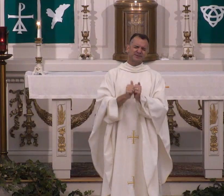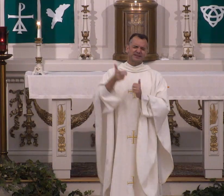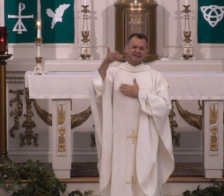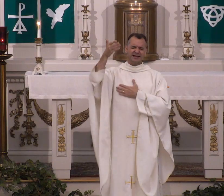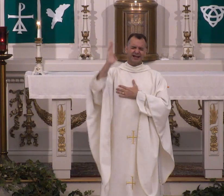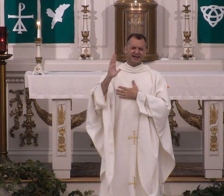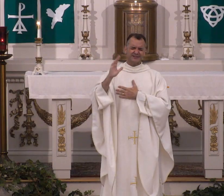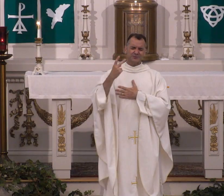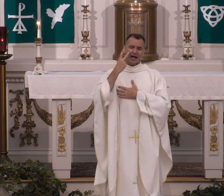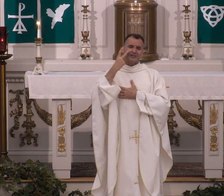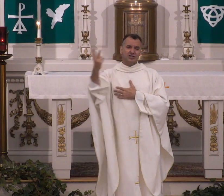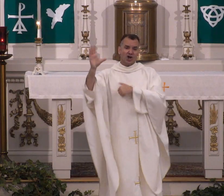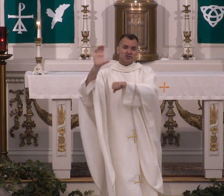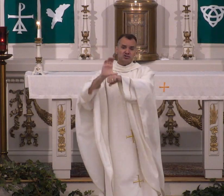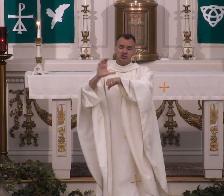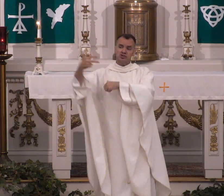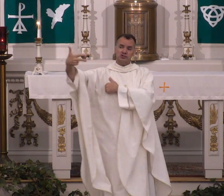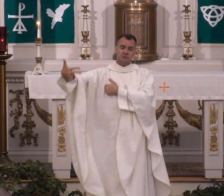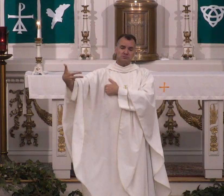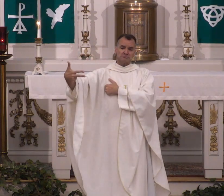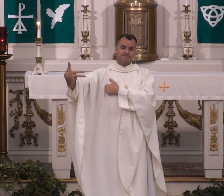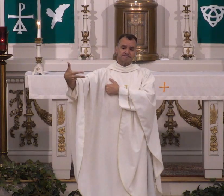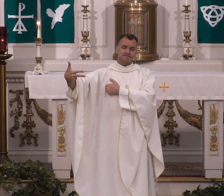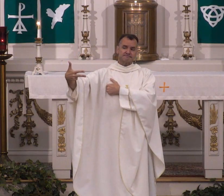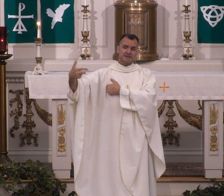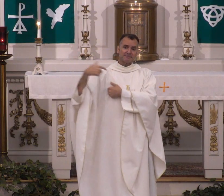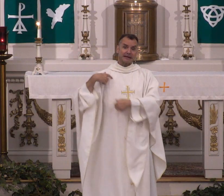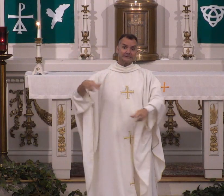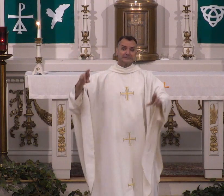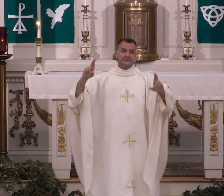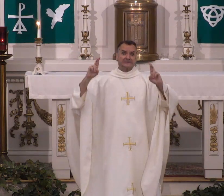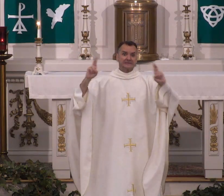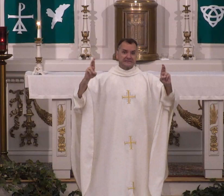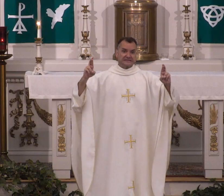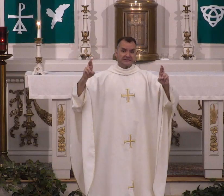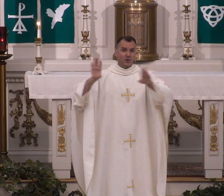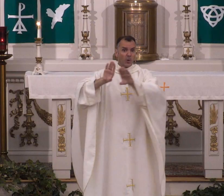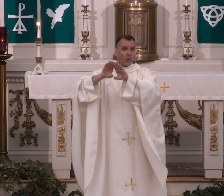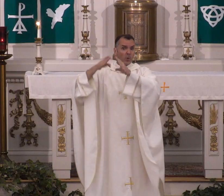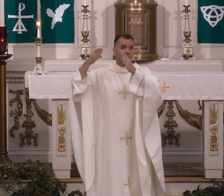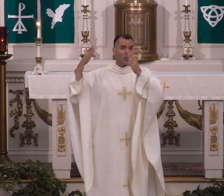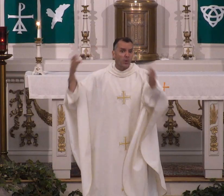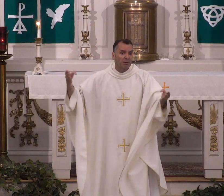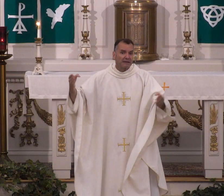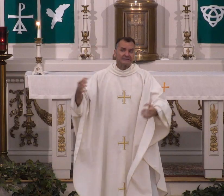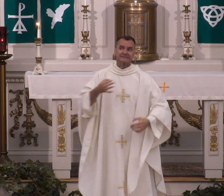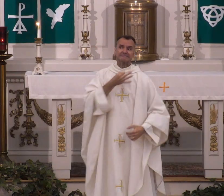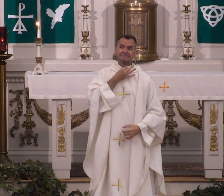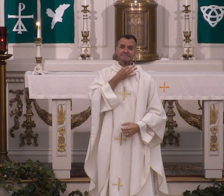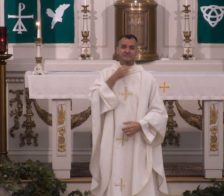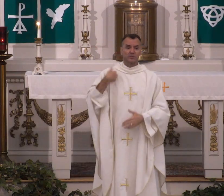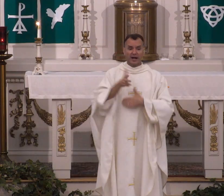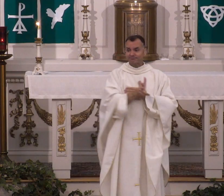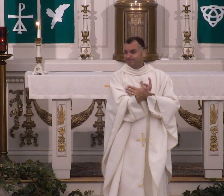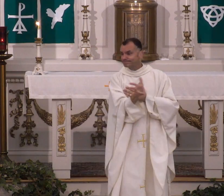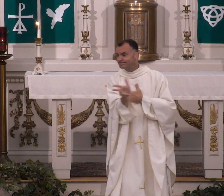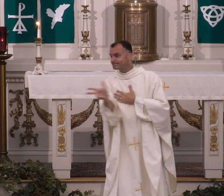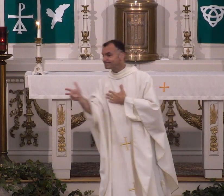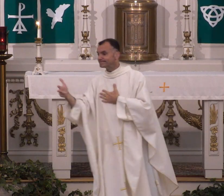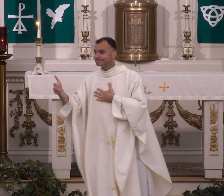and I was driving, and I just suddenly felt this call that I needed to pray and make time for prayer. So I stopped at a